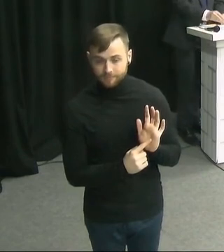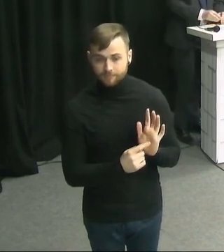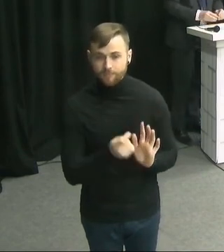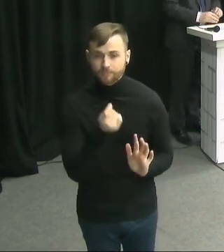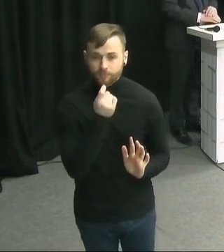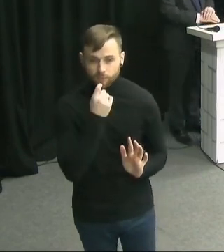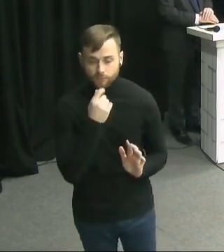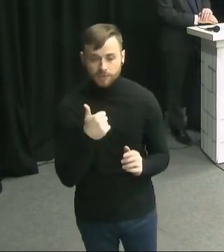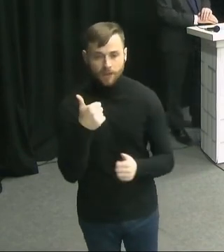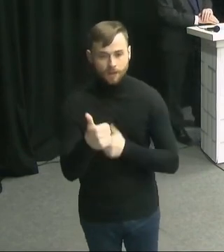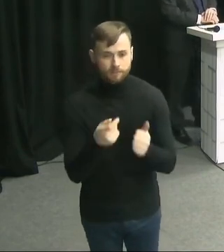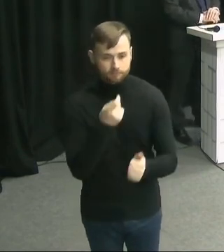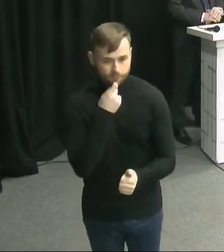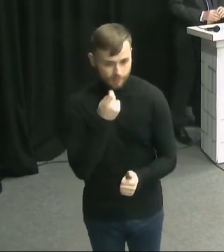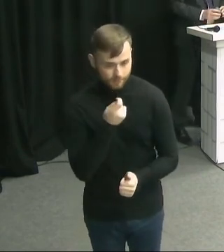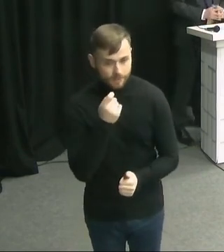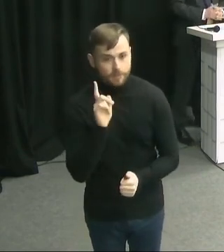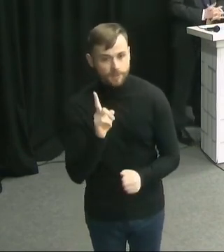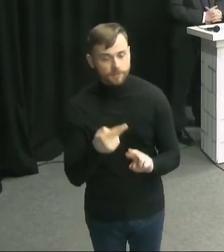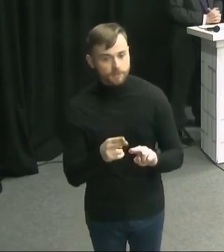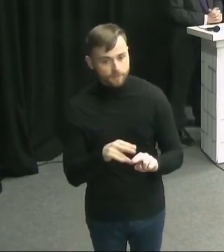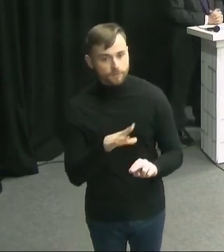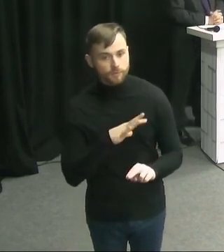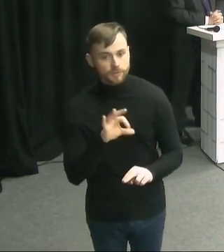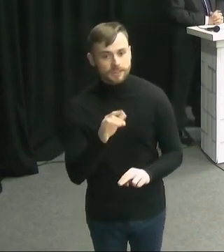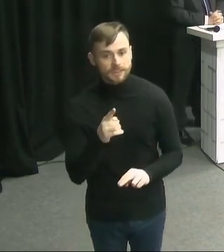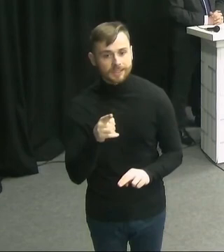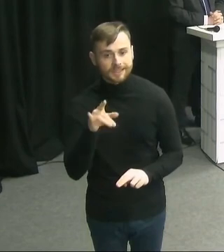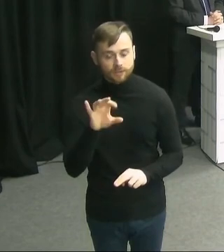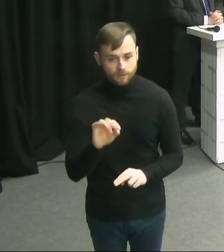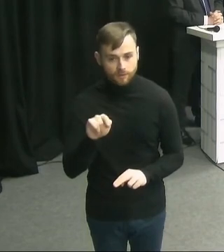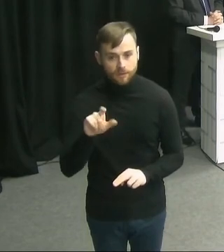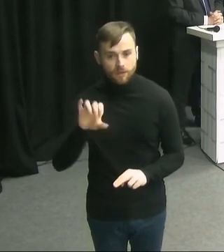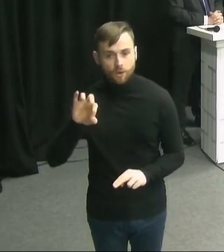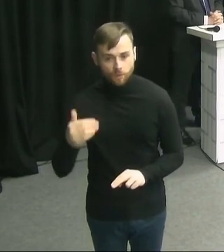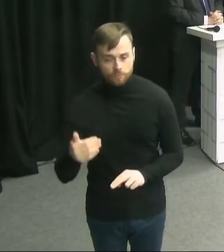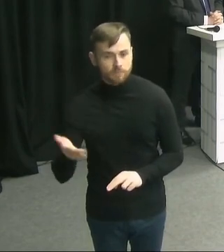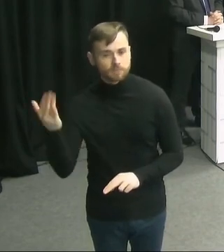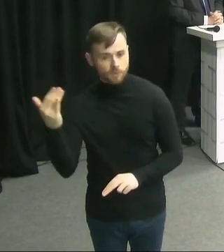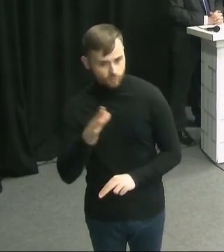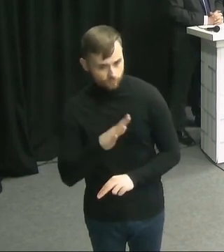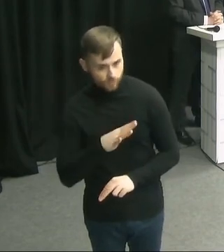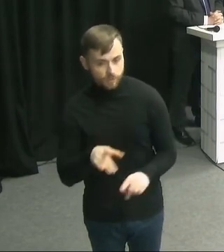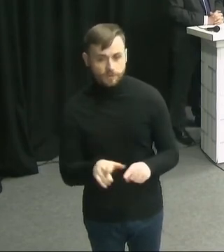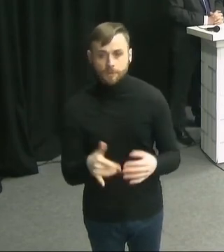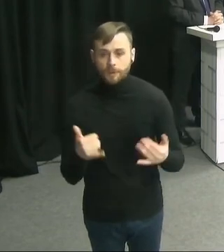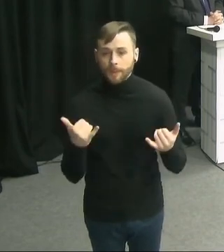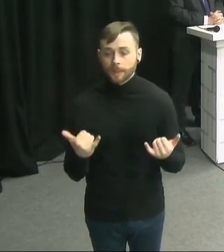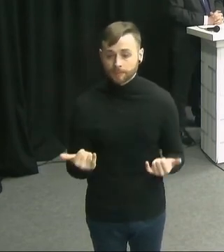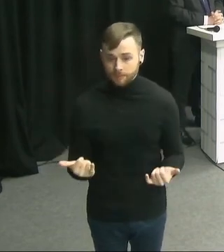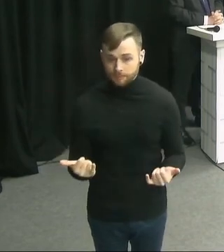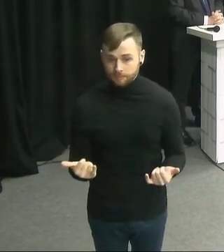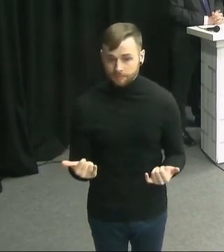The last question, which did not receive as much support, but it was raised by a few